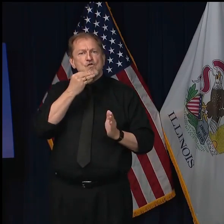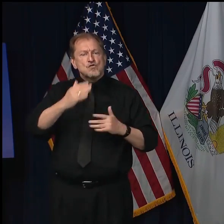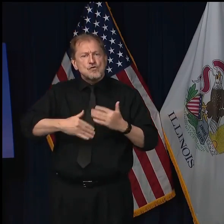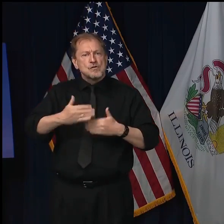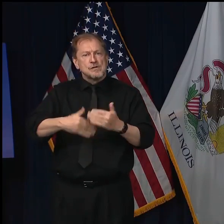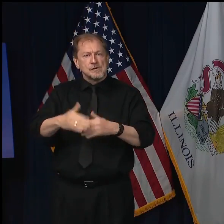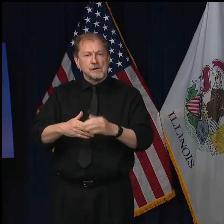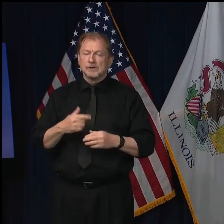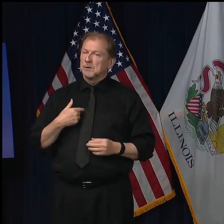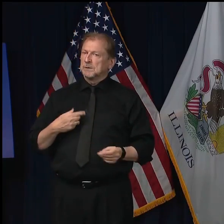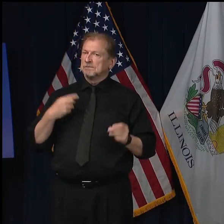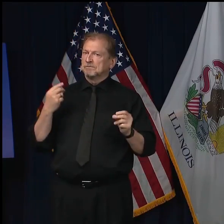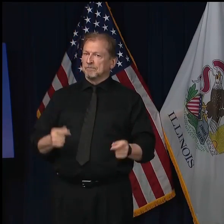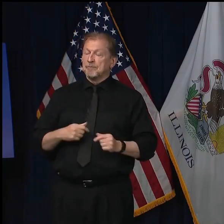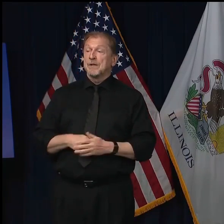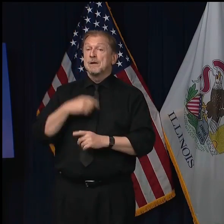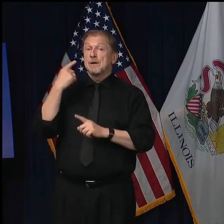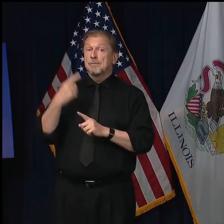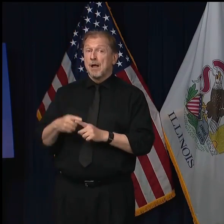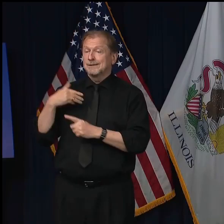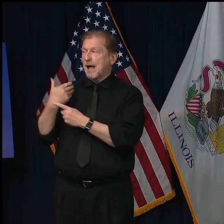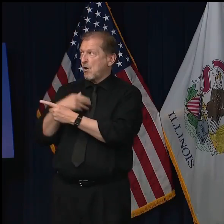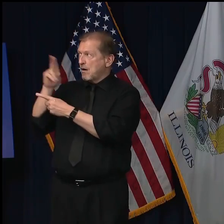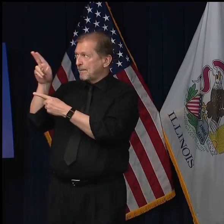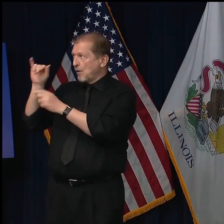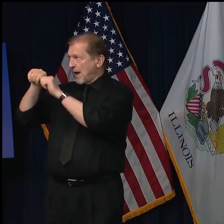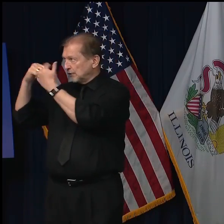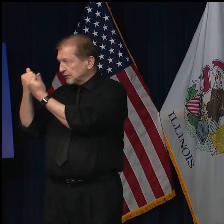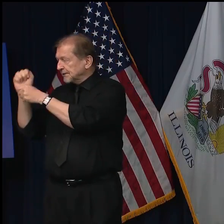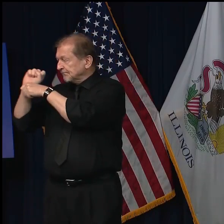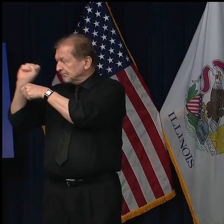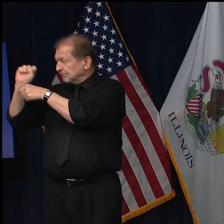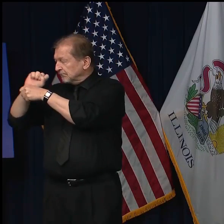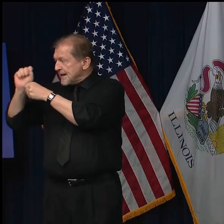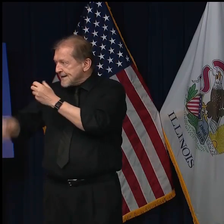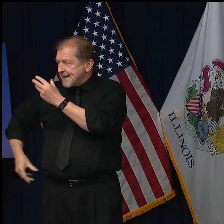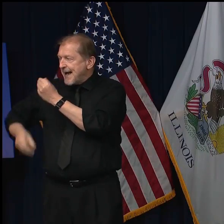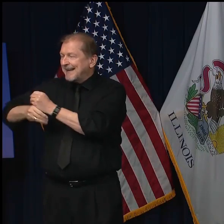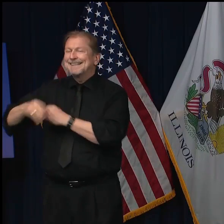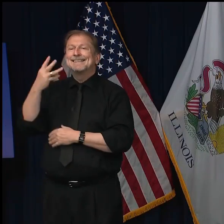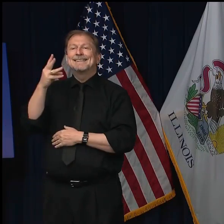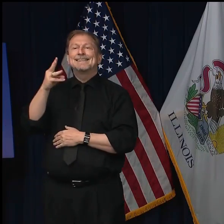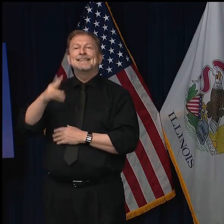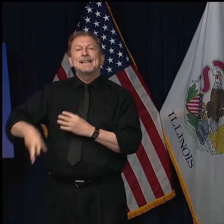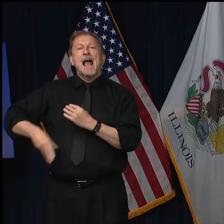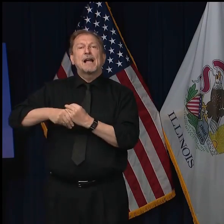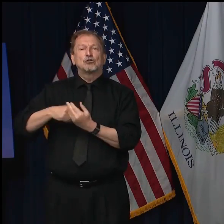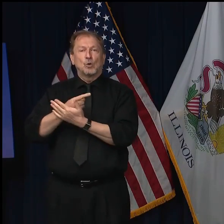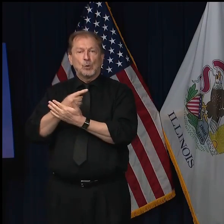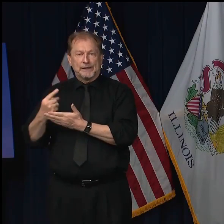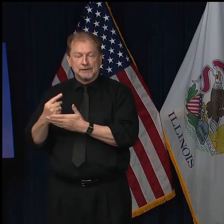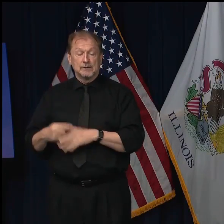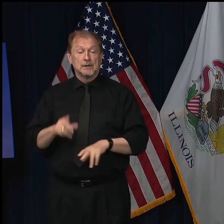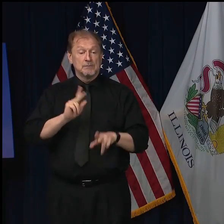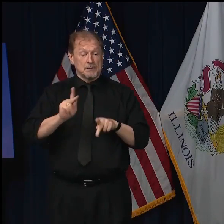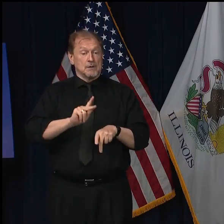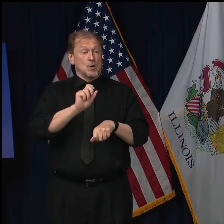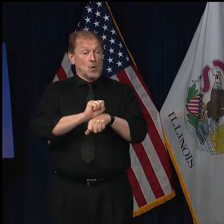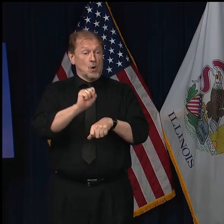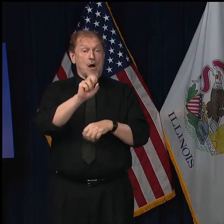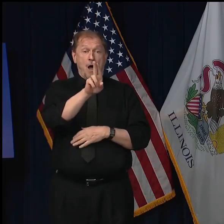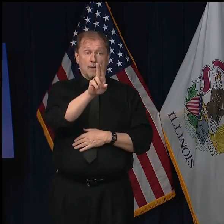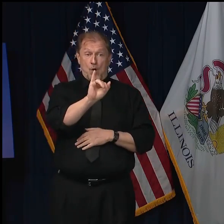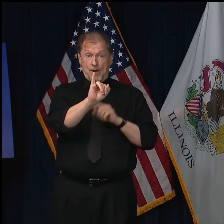was also quick to implement the 13 additional weeks of CARES Act-funded unemployment benefits for those who run through